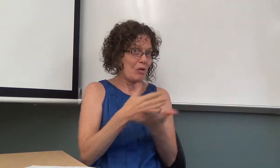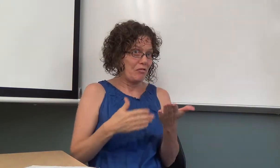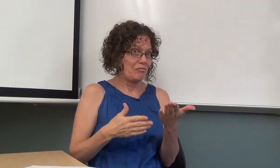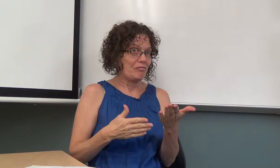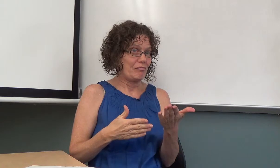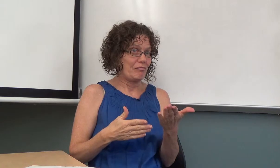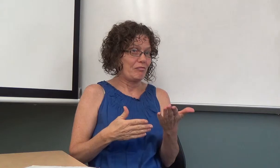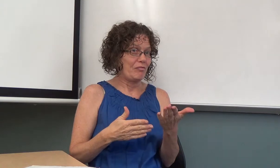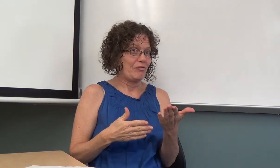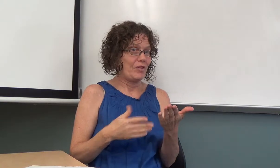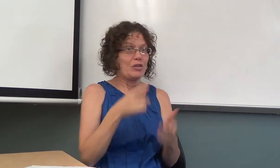You are not